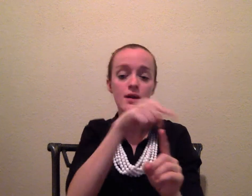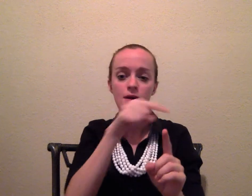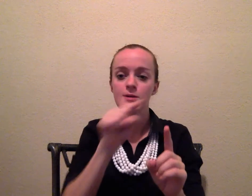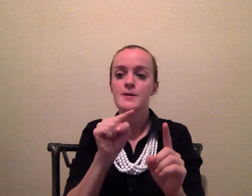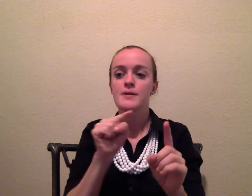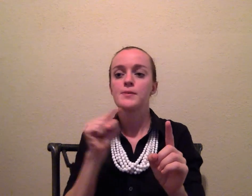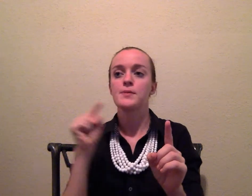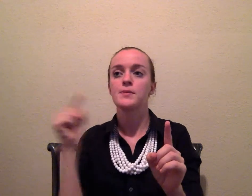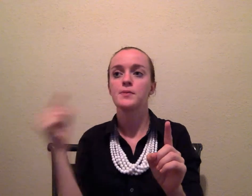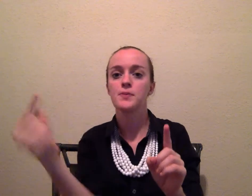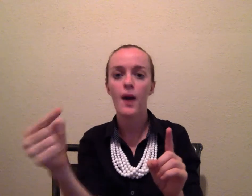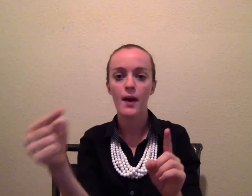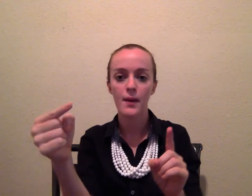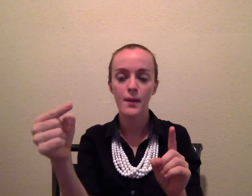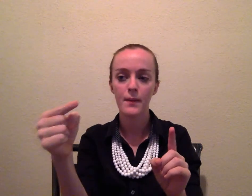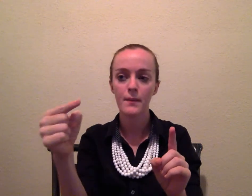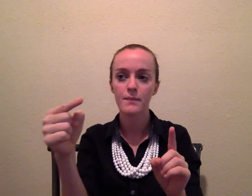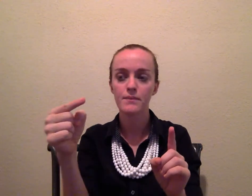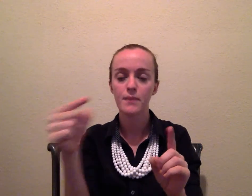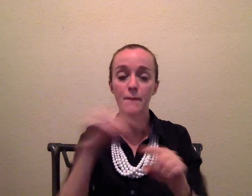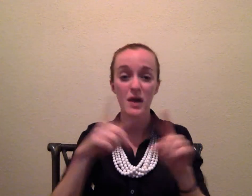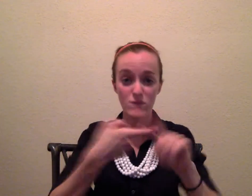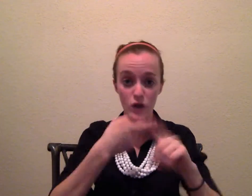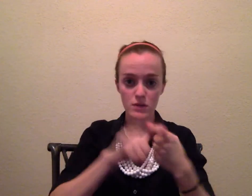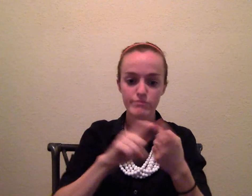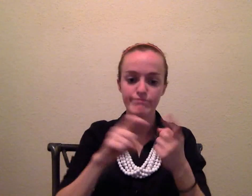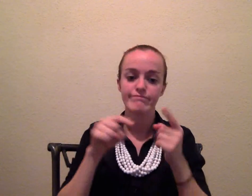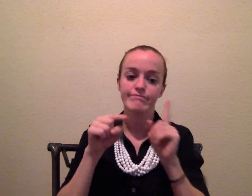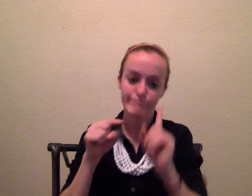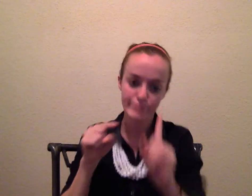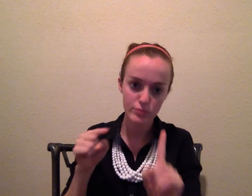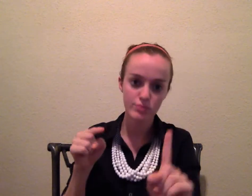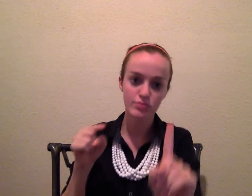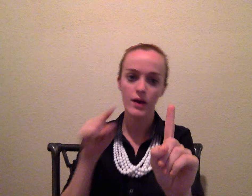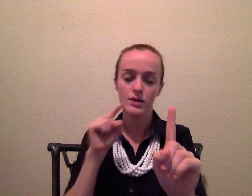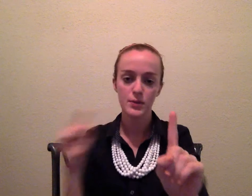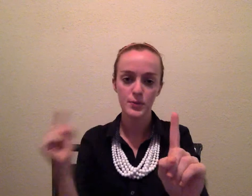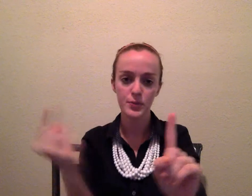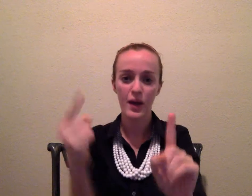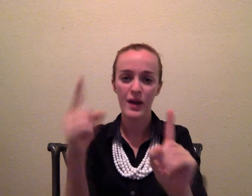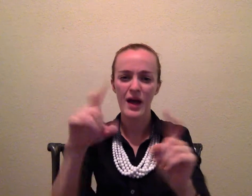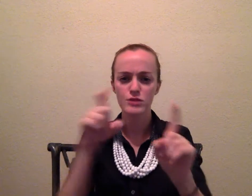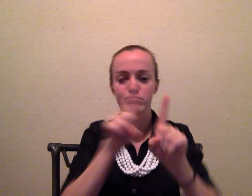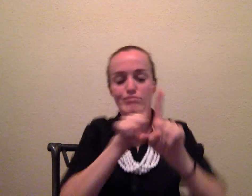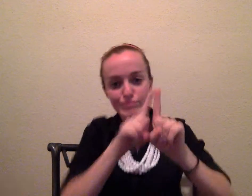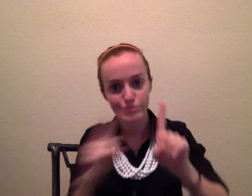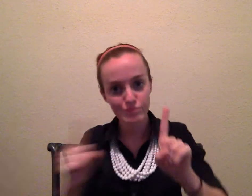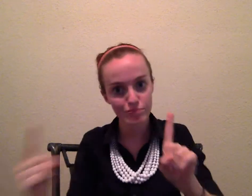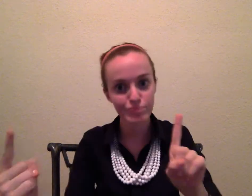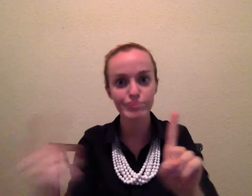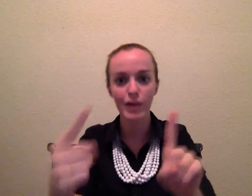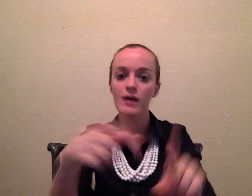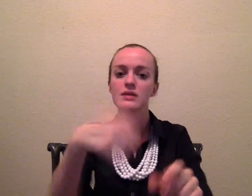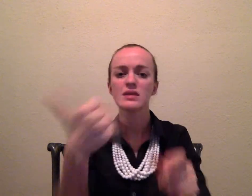really visceral thing that he experiences, that the designers of this building probably didn't give any thought to at all, because they're likely